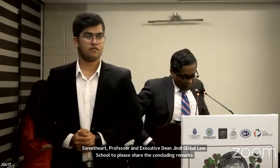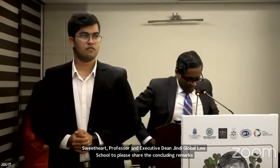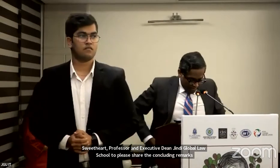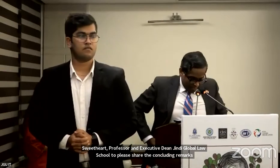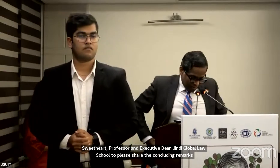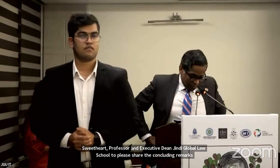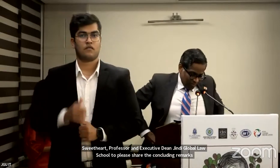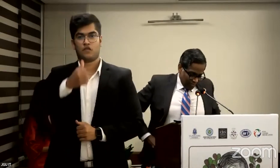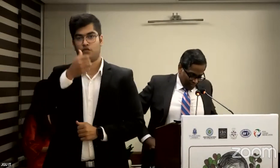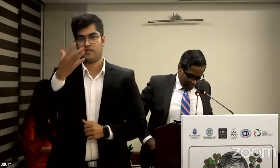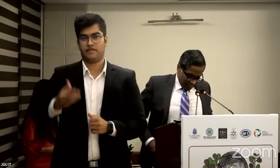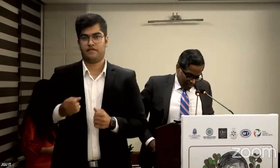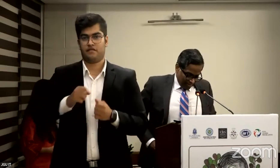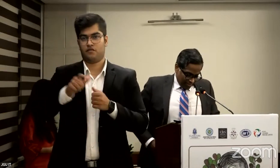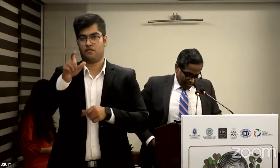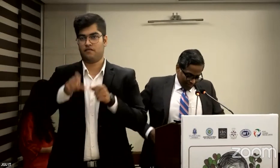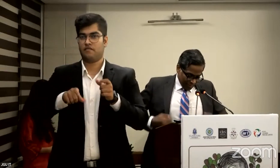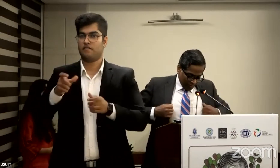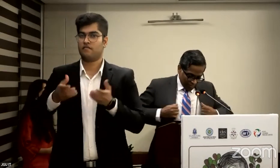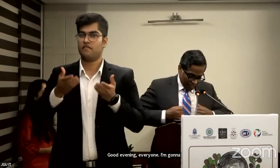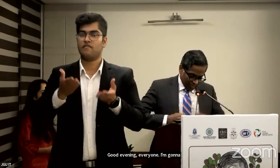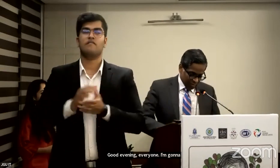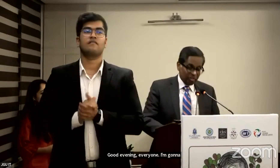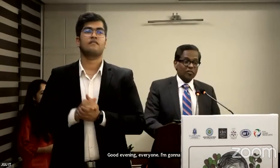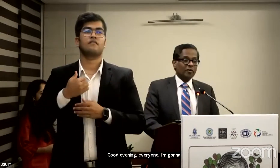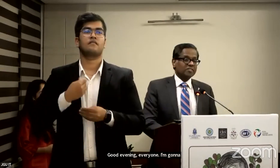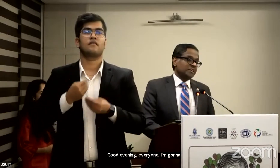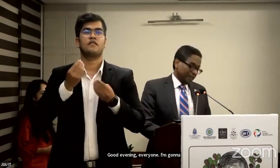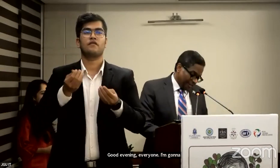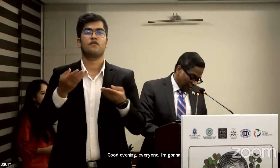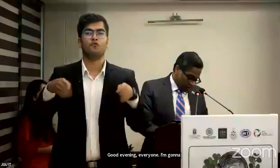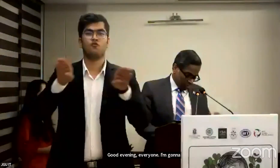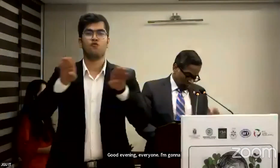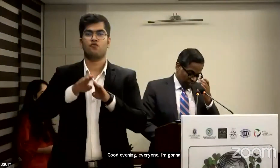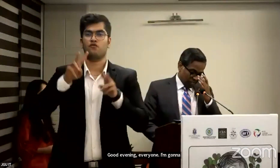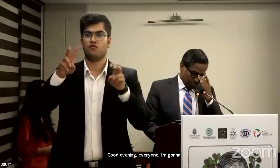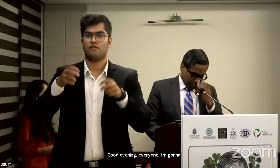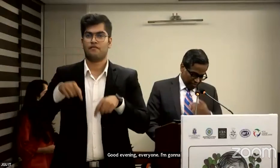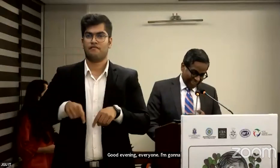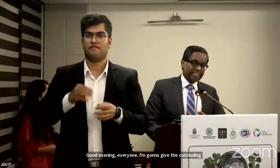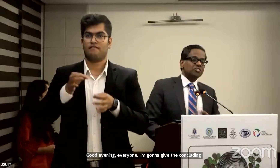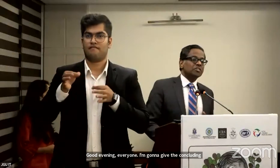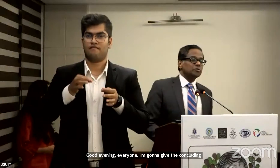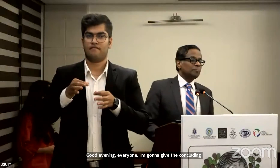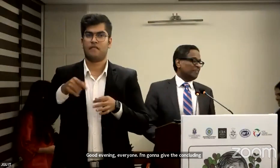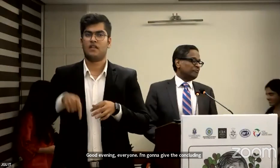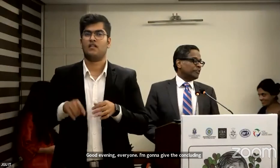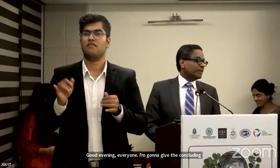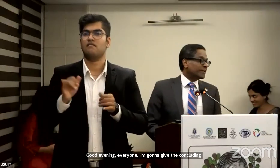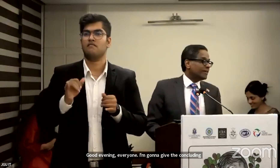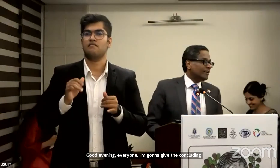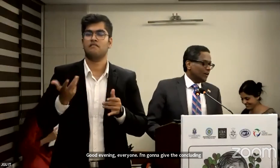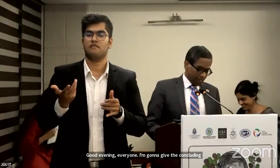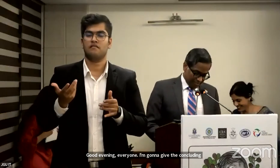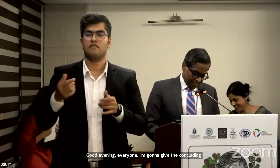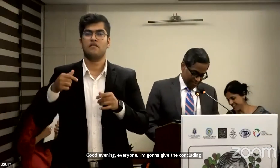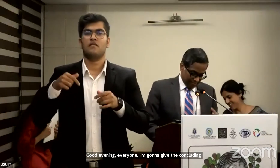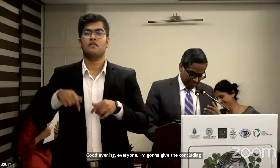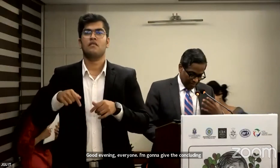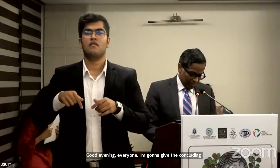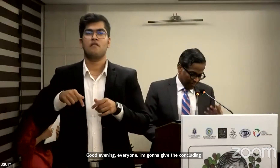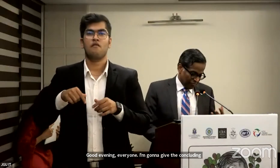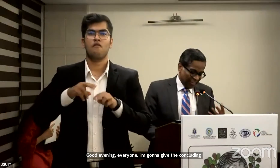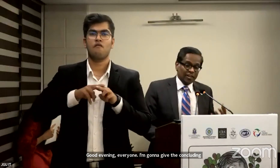Good evening, everyone. I'm going to give the concluding remarks. I really do not know whether this is a relegation to the periphery or is